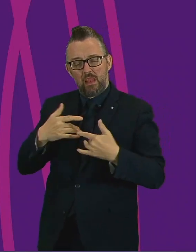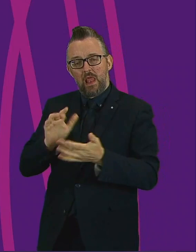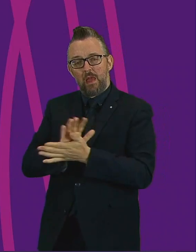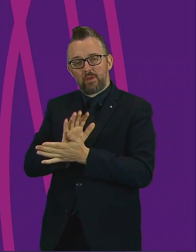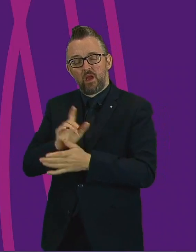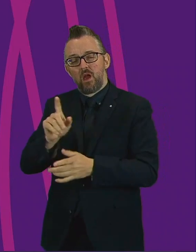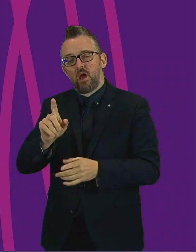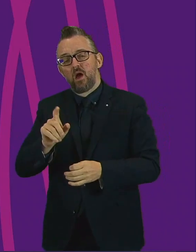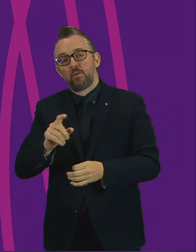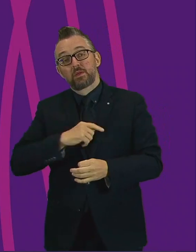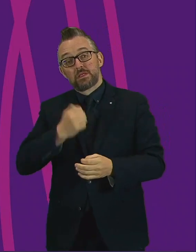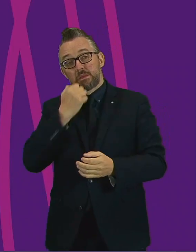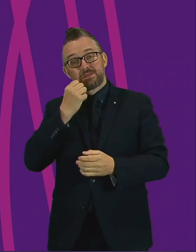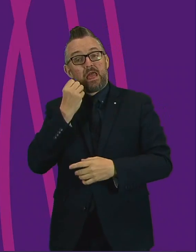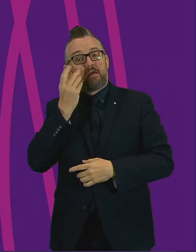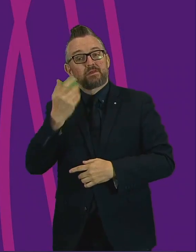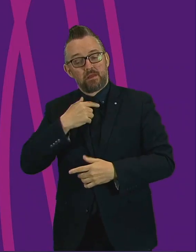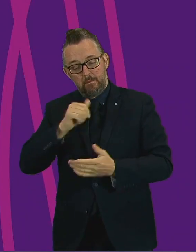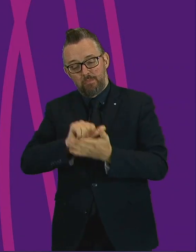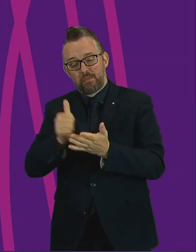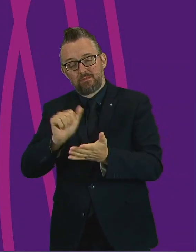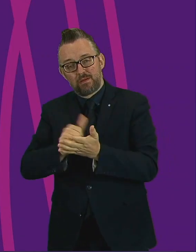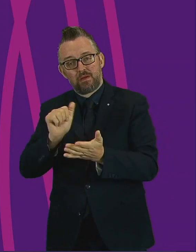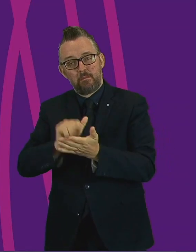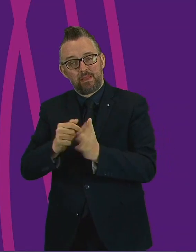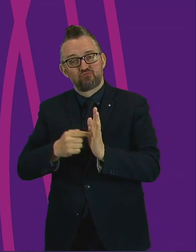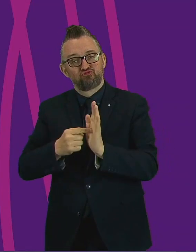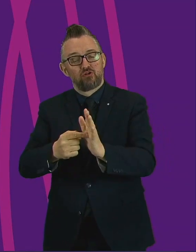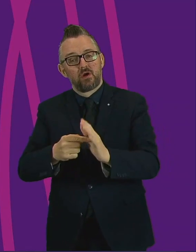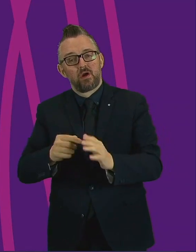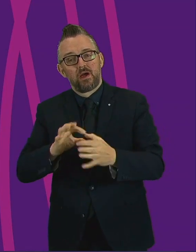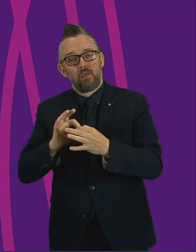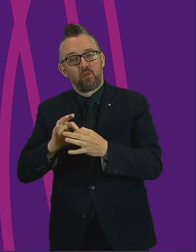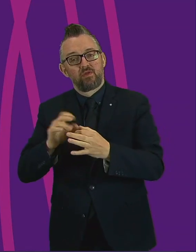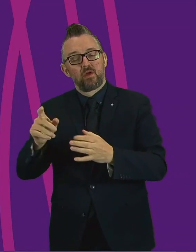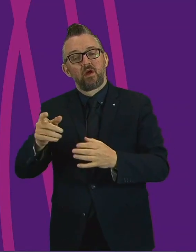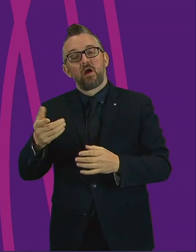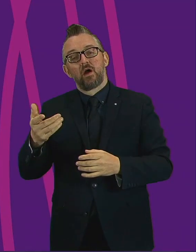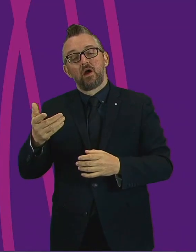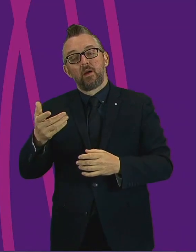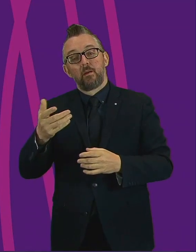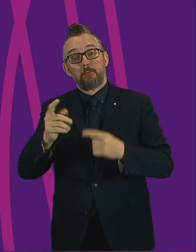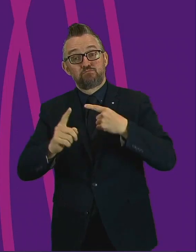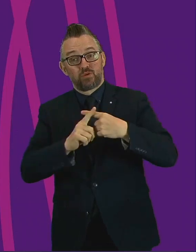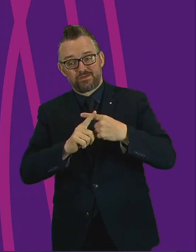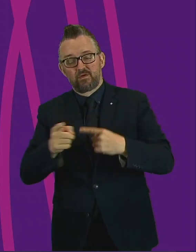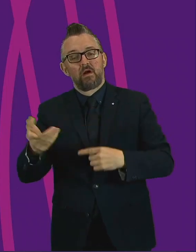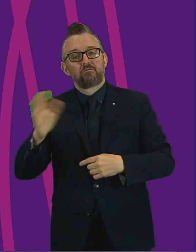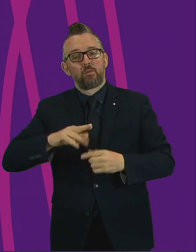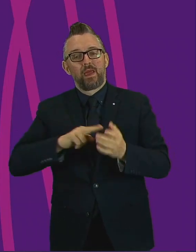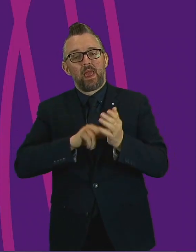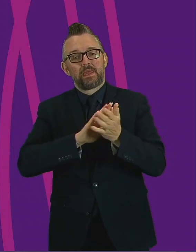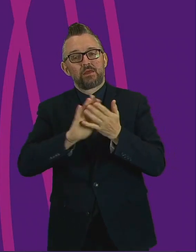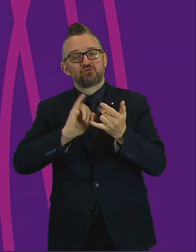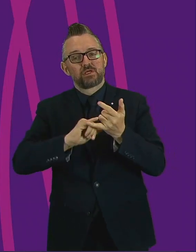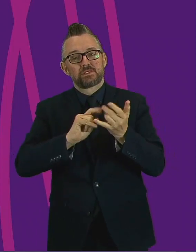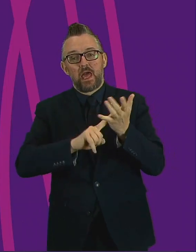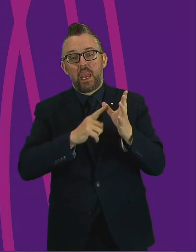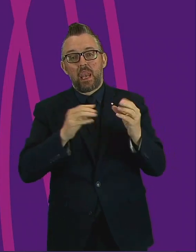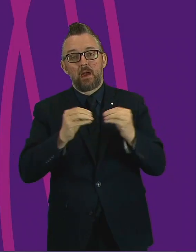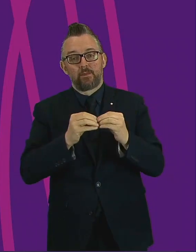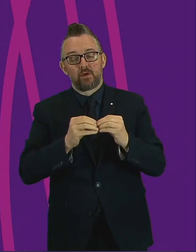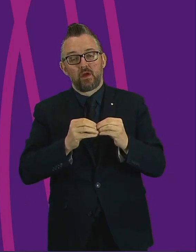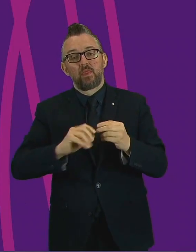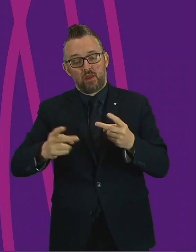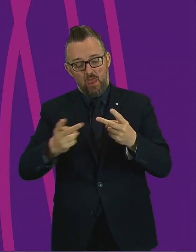that we publish daily on positive tests are numbers that come through the NHS lab testing. Of course, the other strand, which is